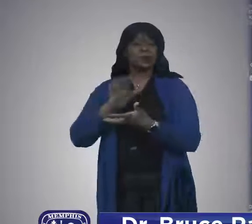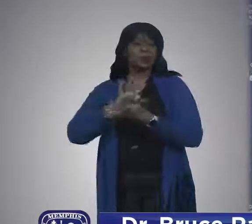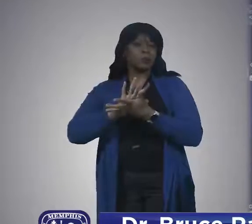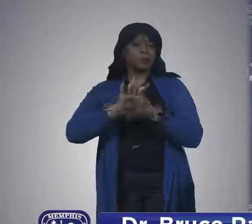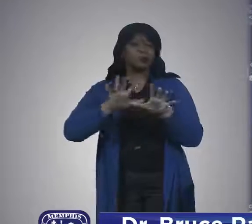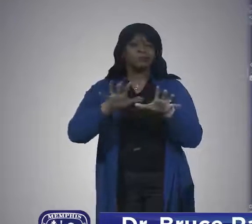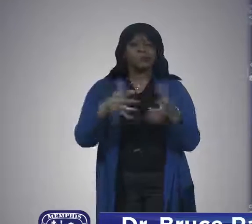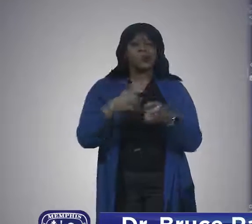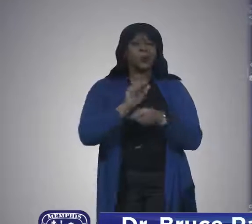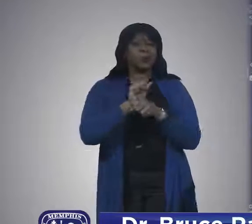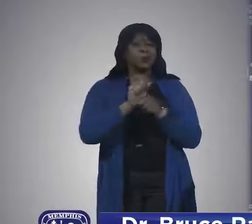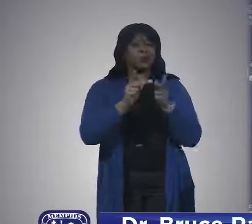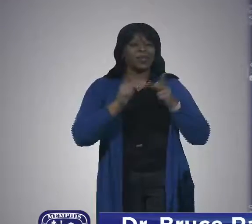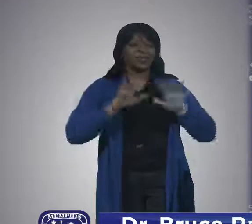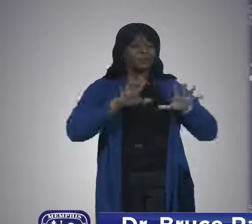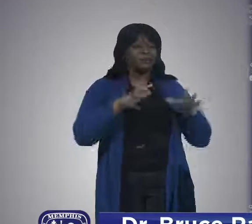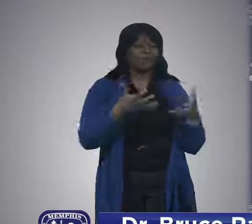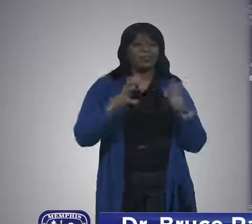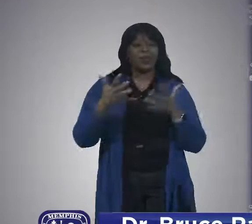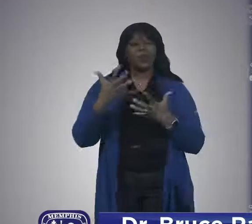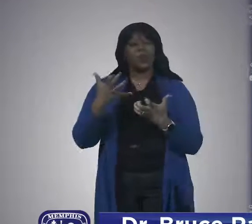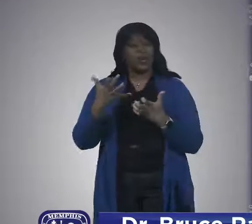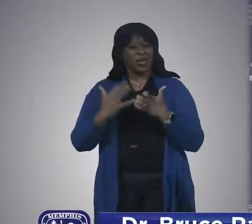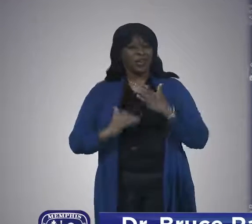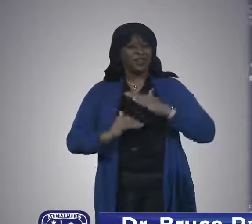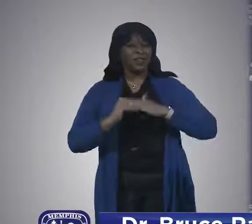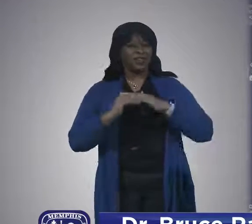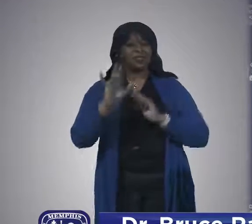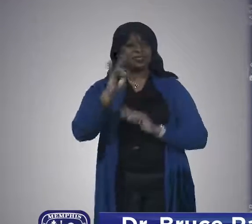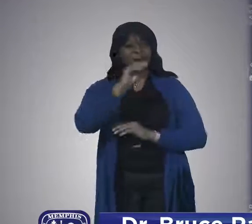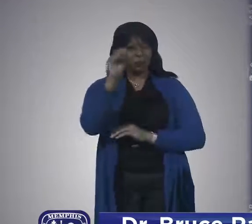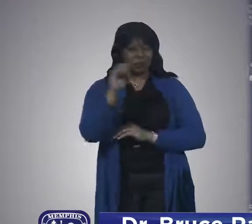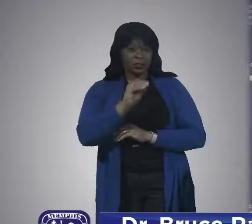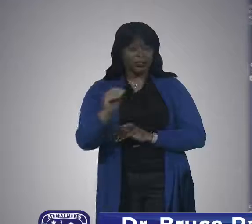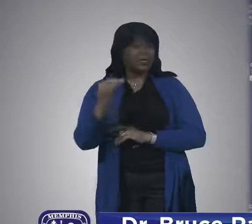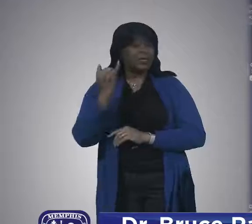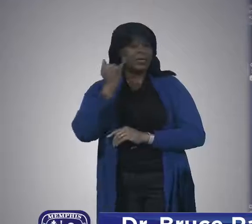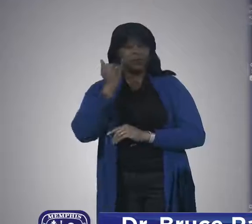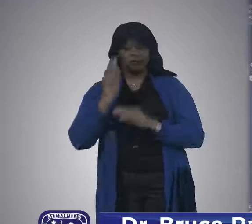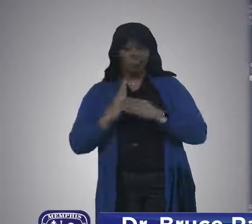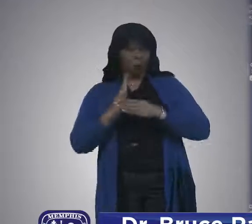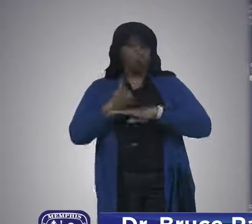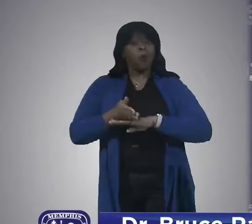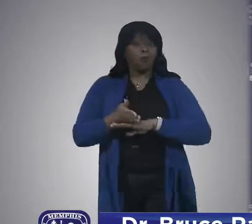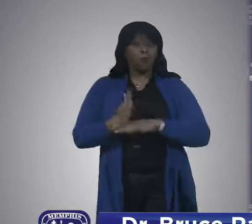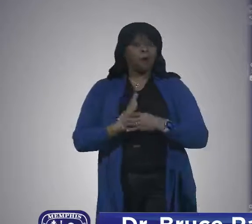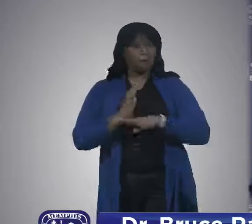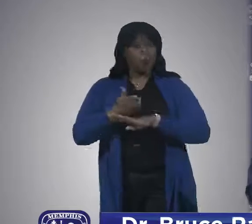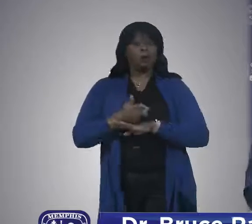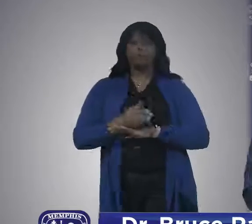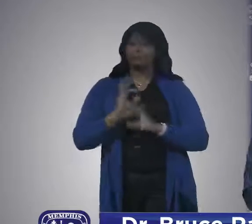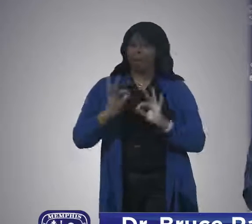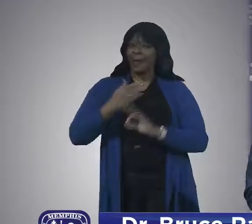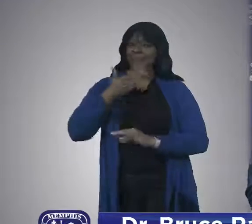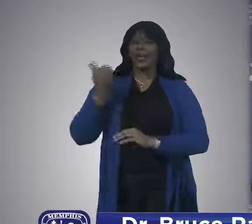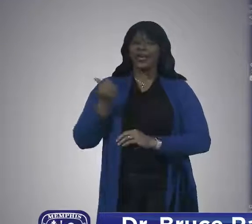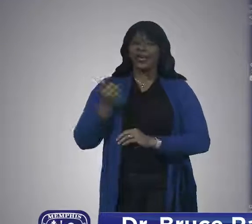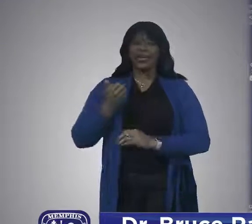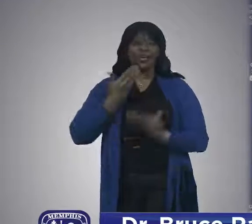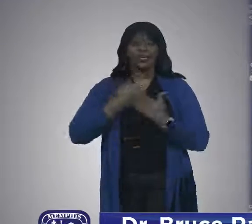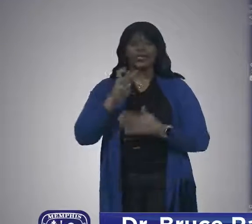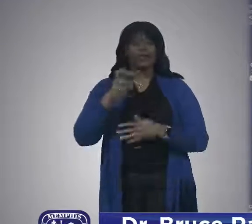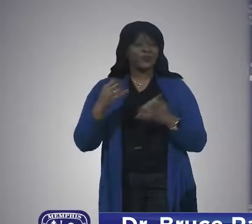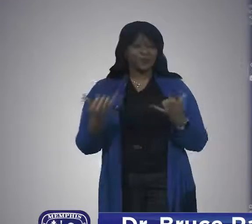school, workplace. We try to get at least 70%, if not more. The more, better. But the good